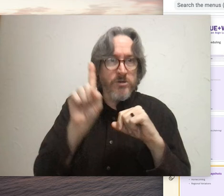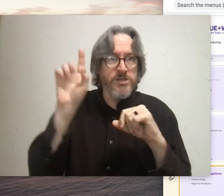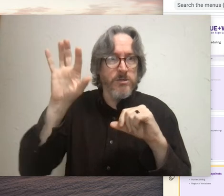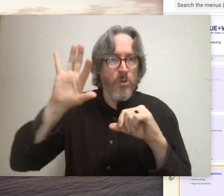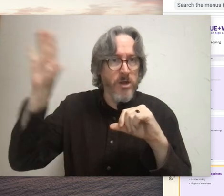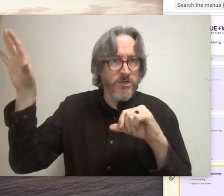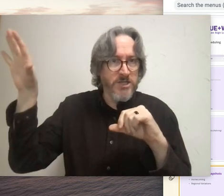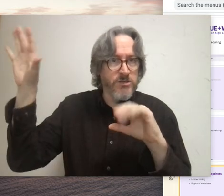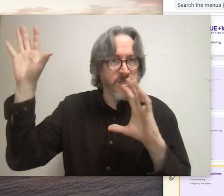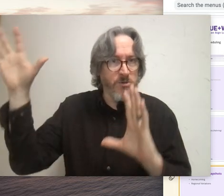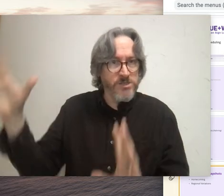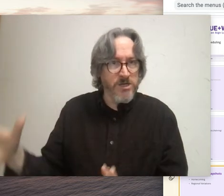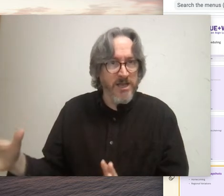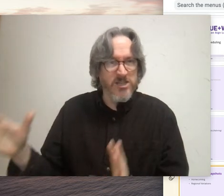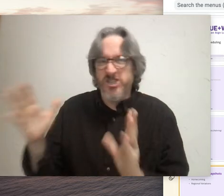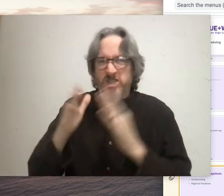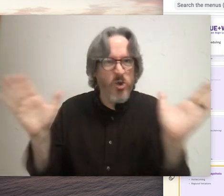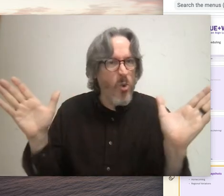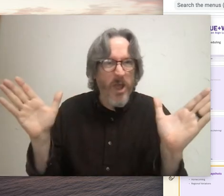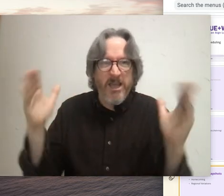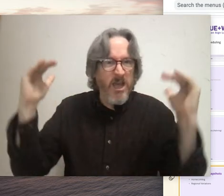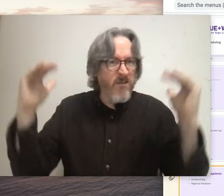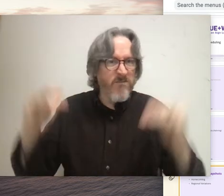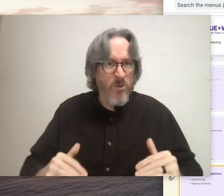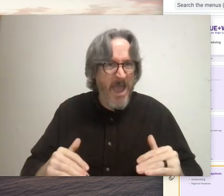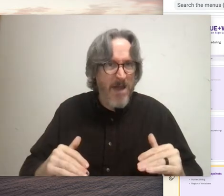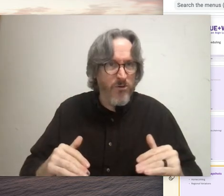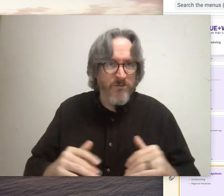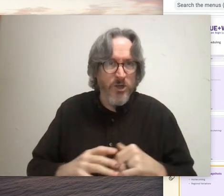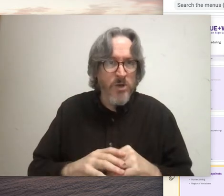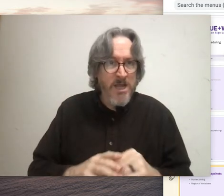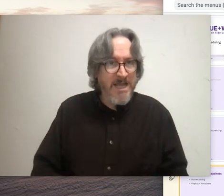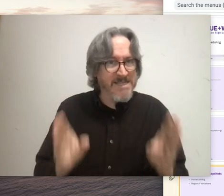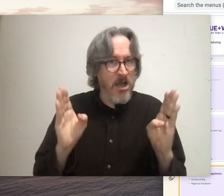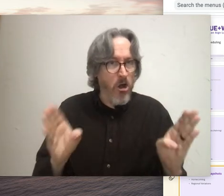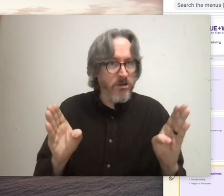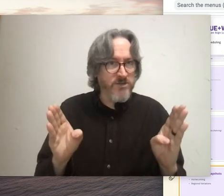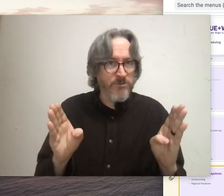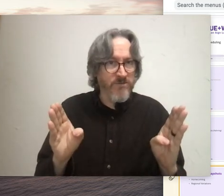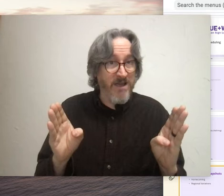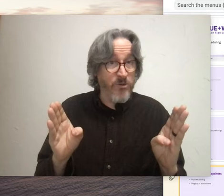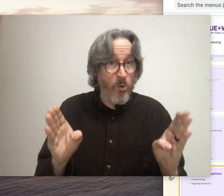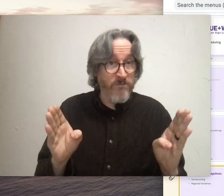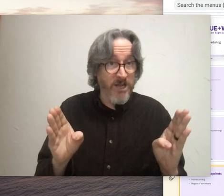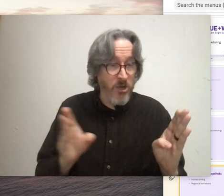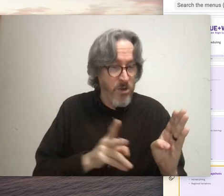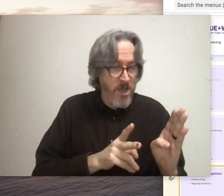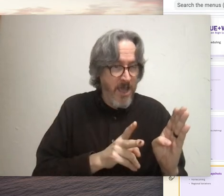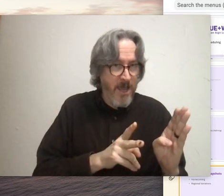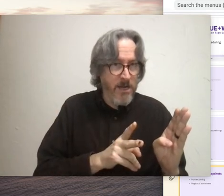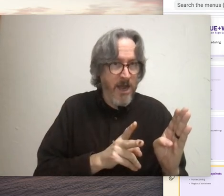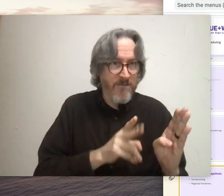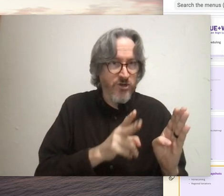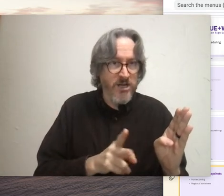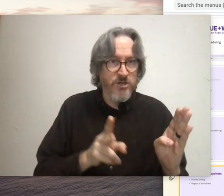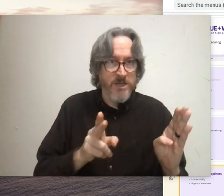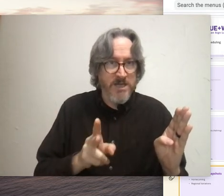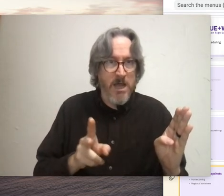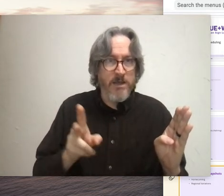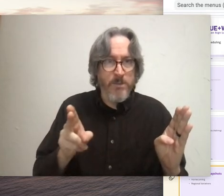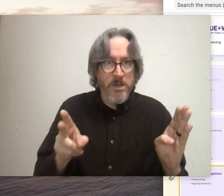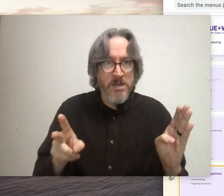one other teacher has posted just a quick vocab review. He's got all of chapter 5 in one video, and I've tried